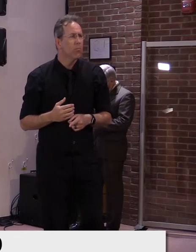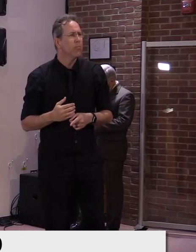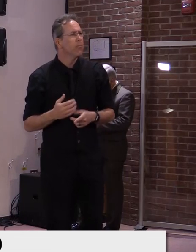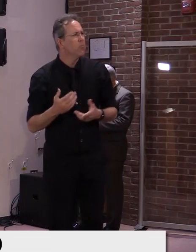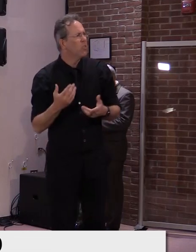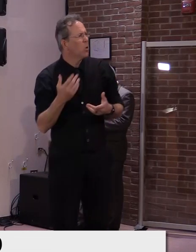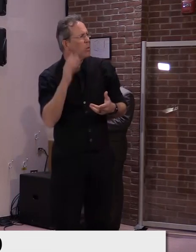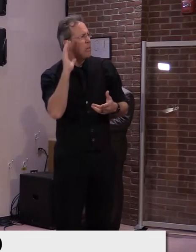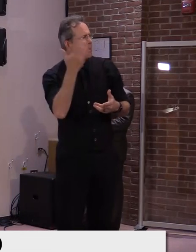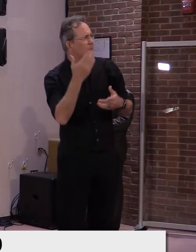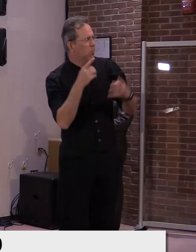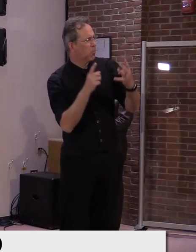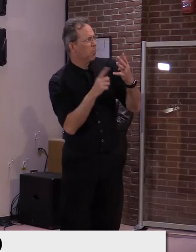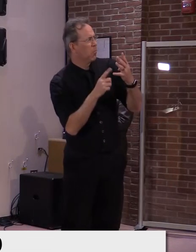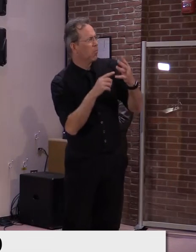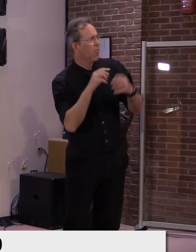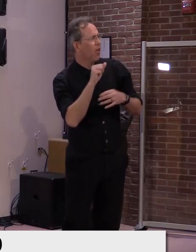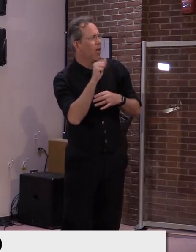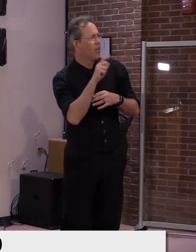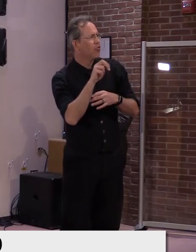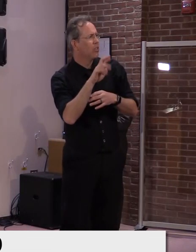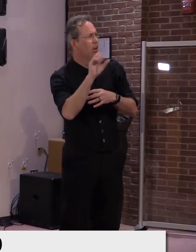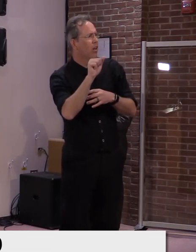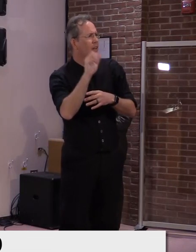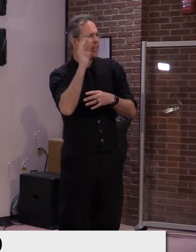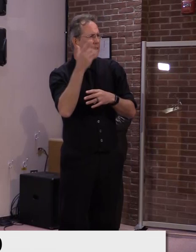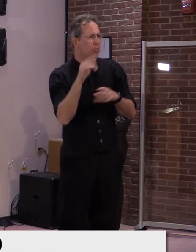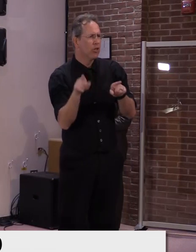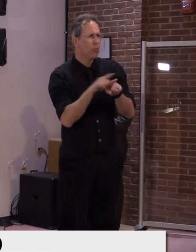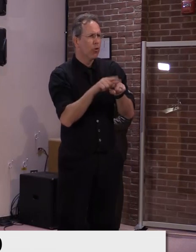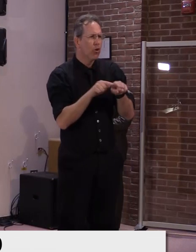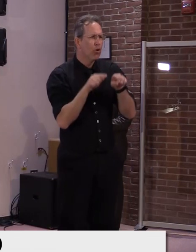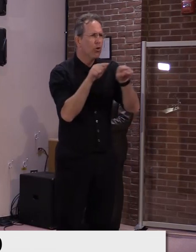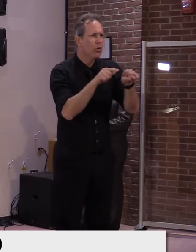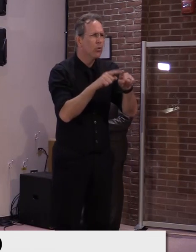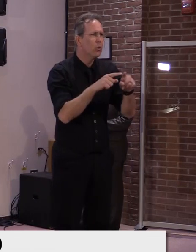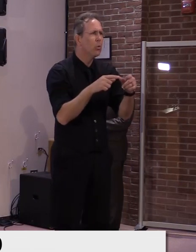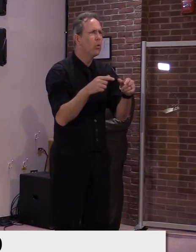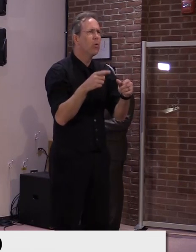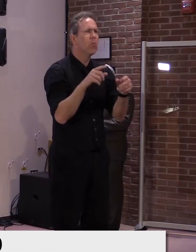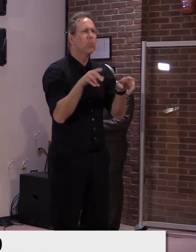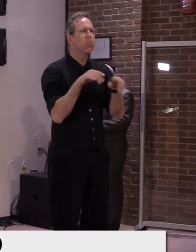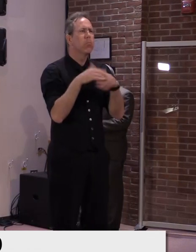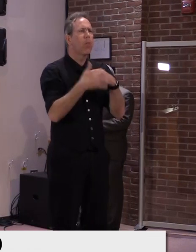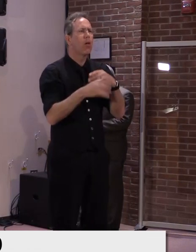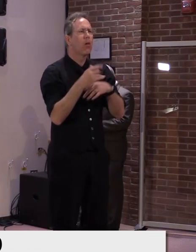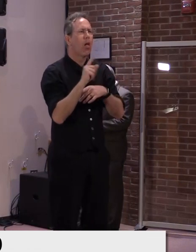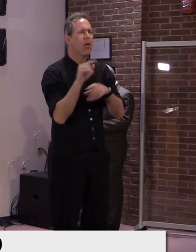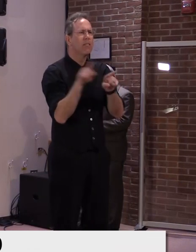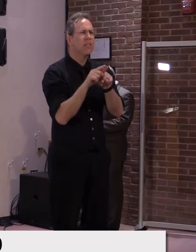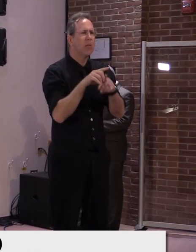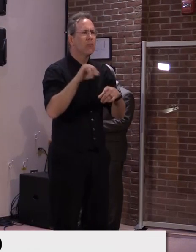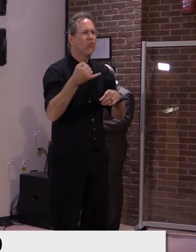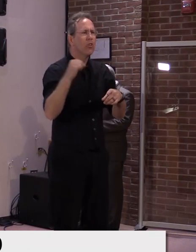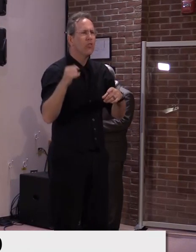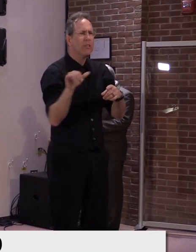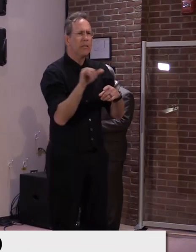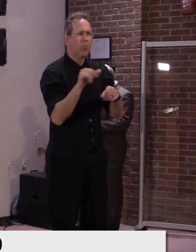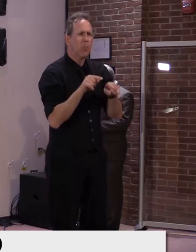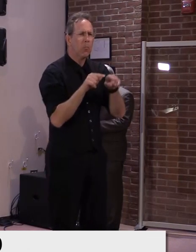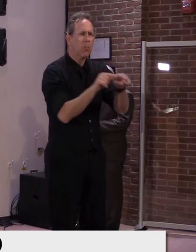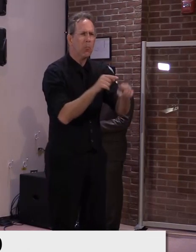reactions that look similar to the ones reported in the Johnson & Johnson vaccine. Number one,